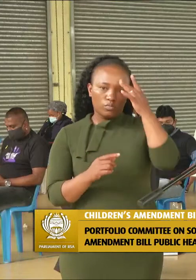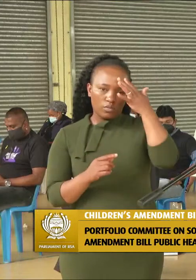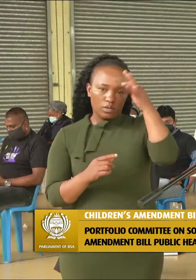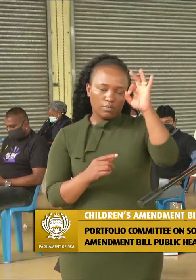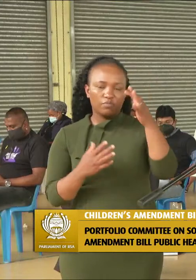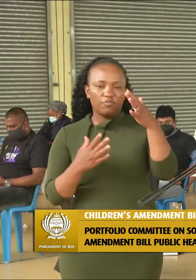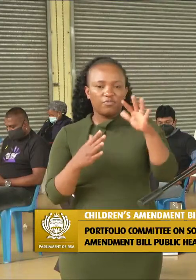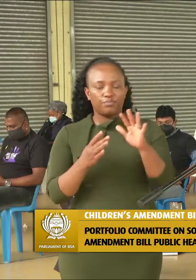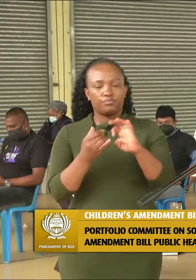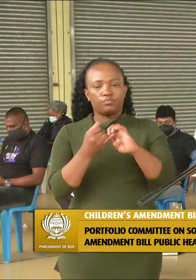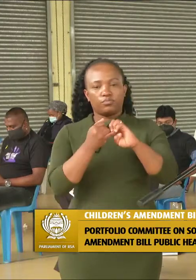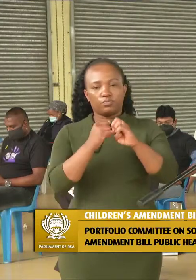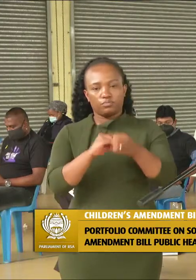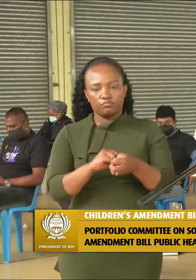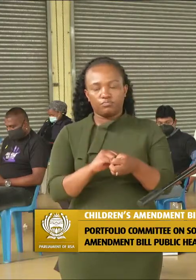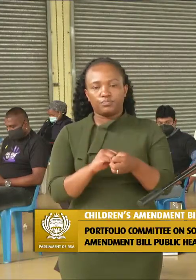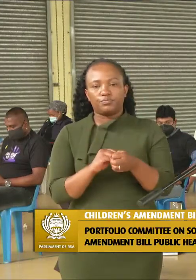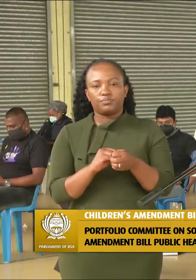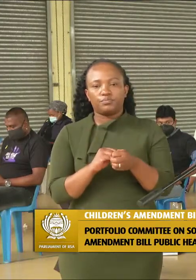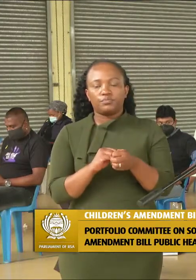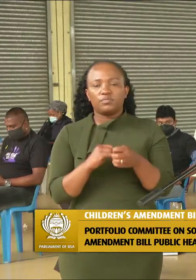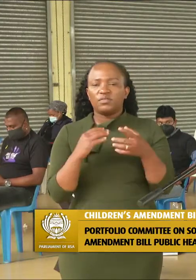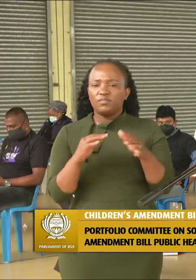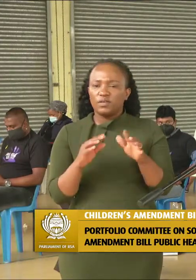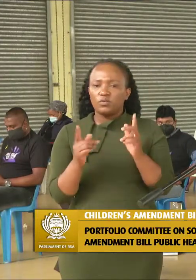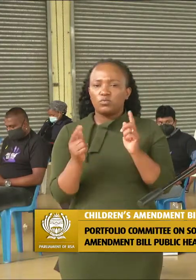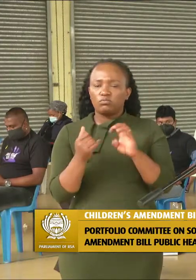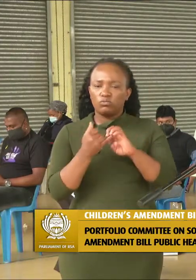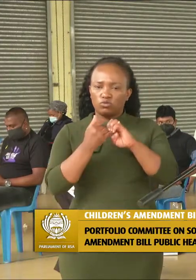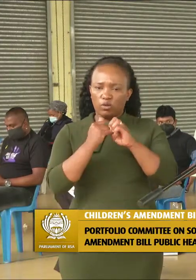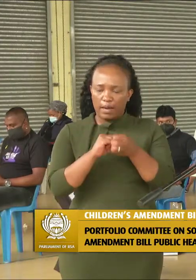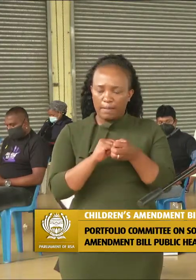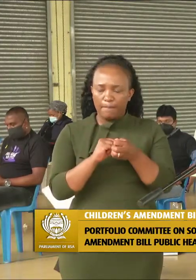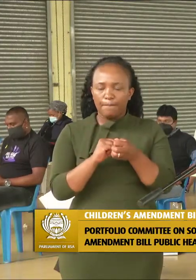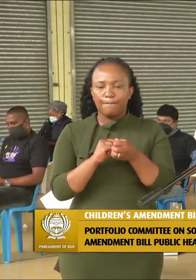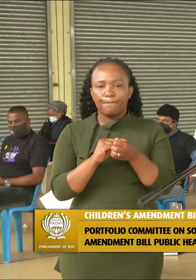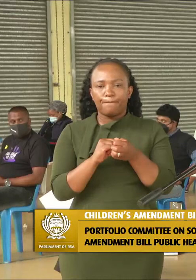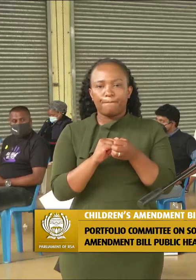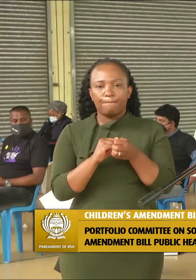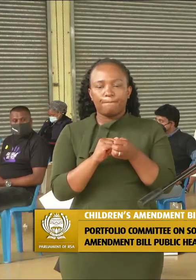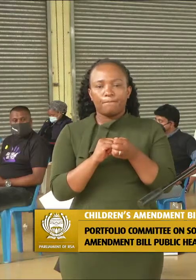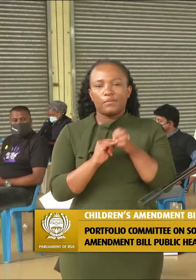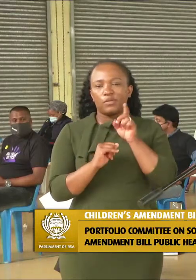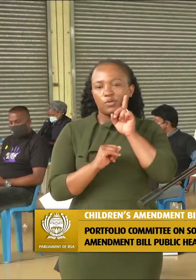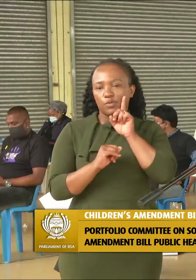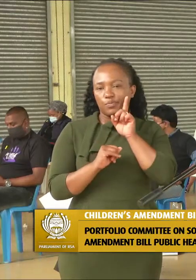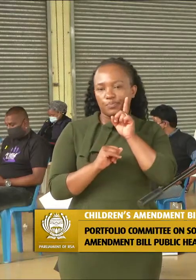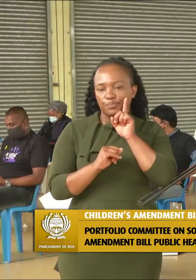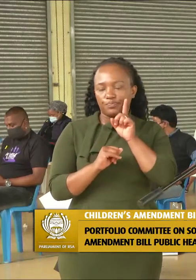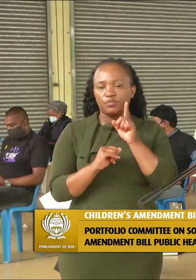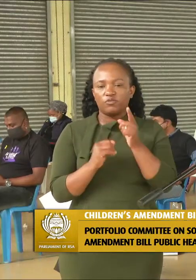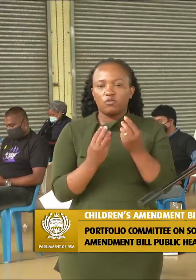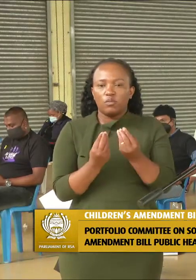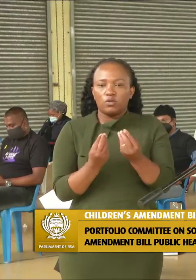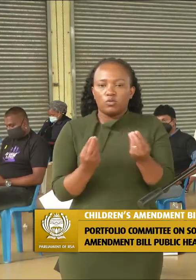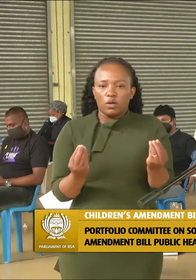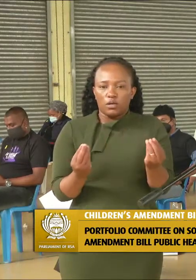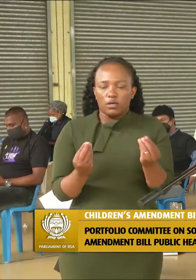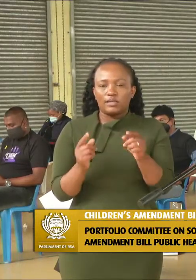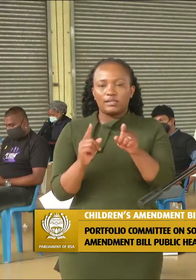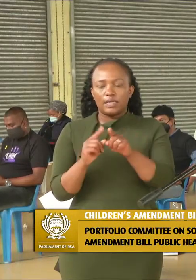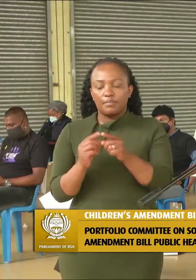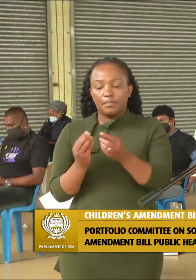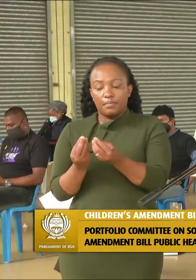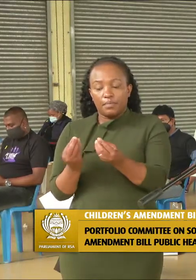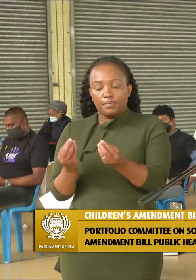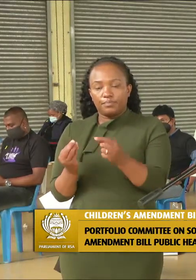usezamile ngakho konke, noma uzame ngokusemandleni wakhe ukuthi abhekelele abantwana, aphinda abhekelele